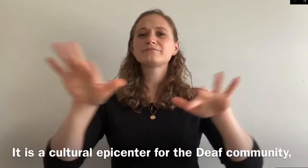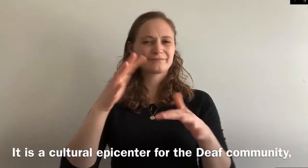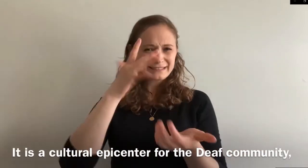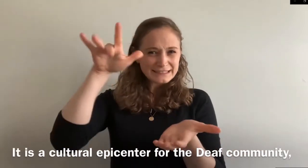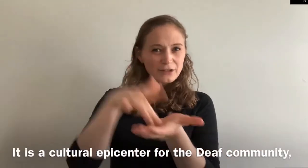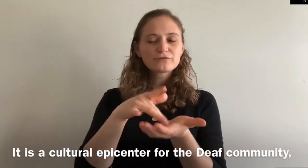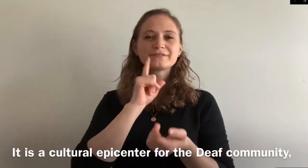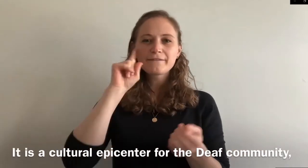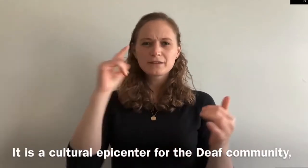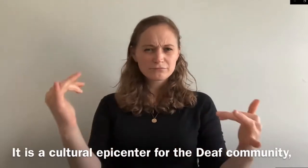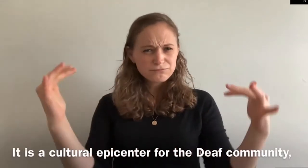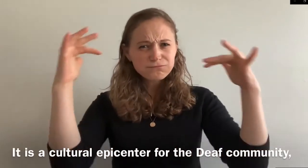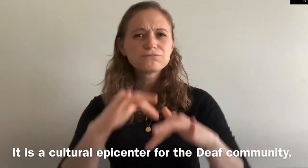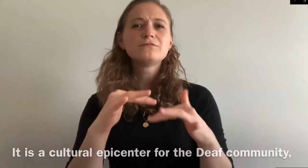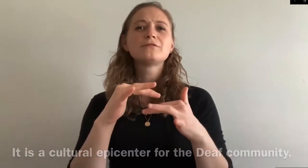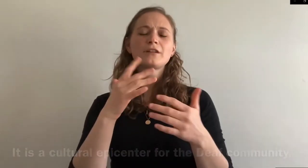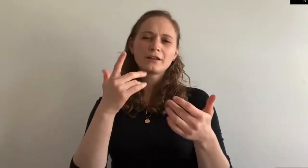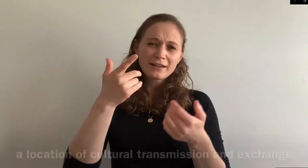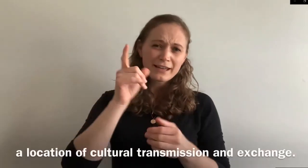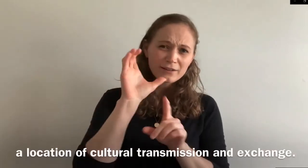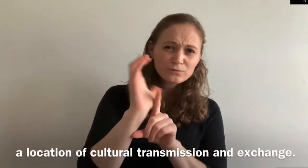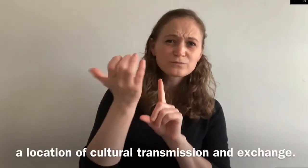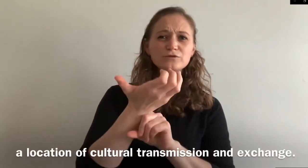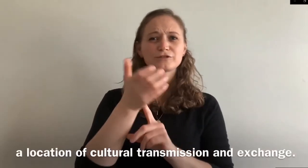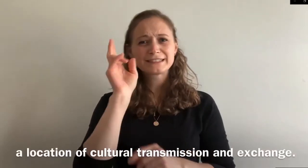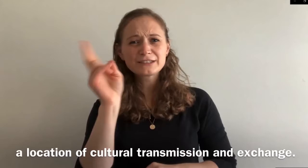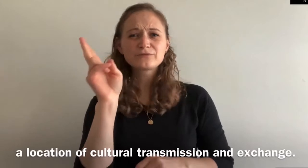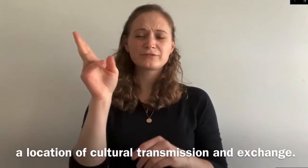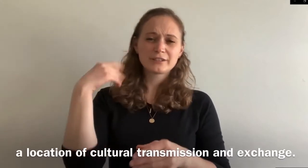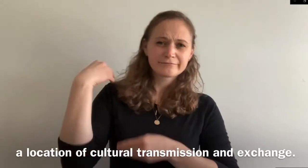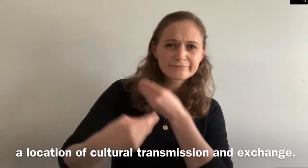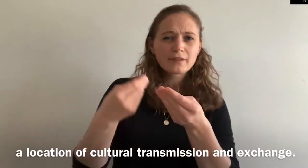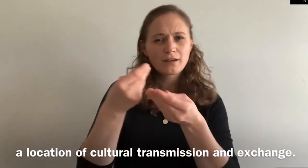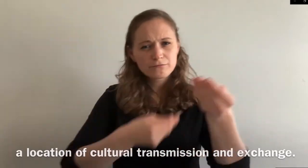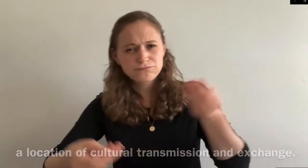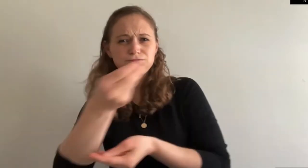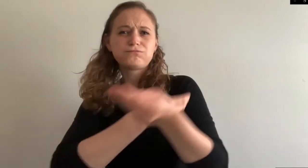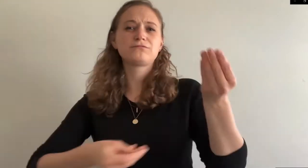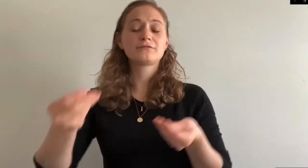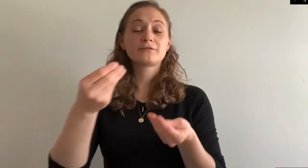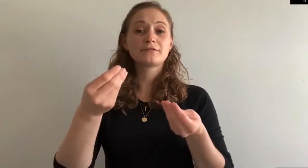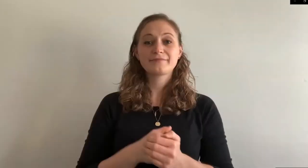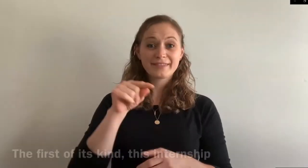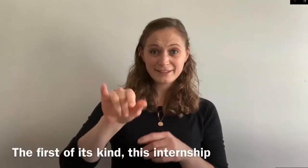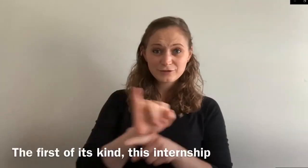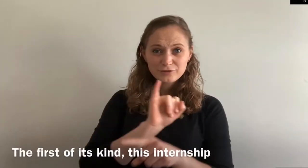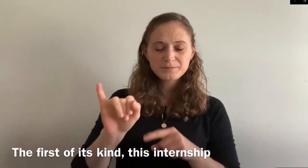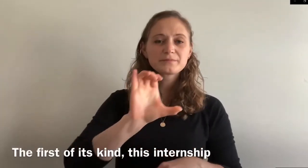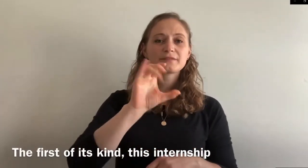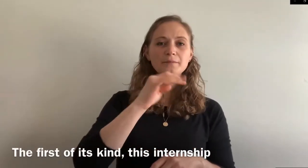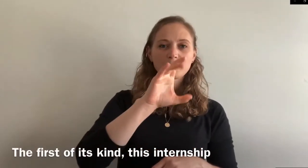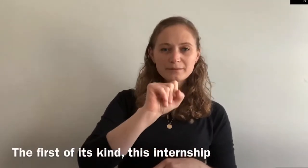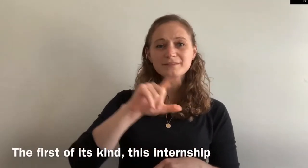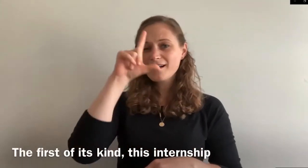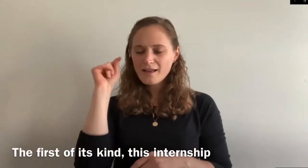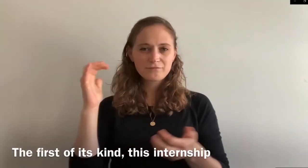language. It is a cultural epicenter for the deaf community, a location of cultural transmission and